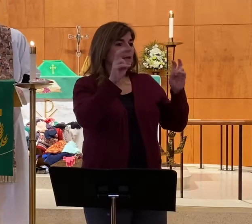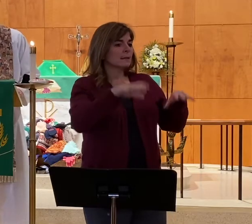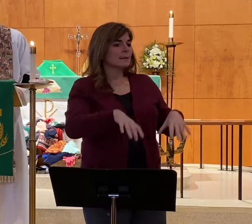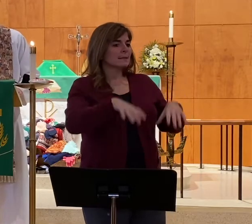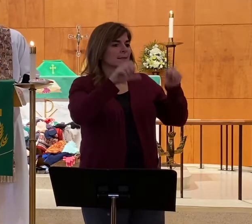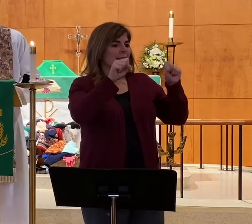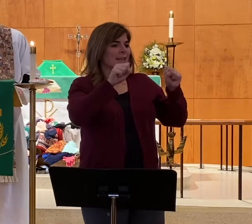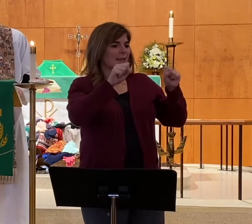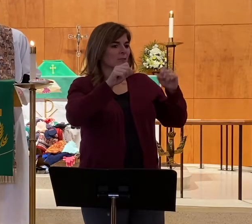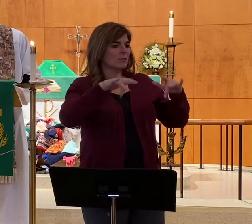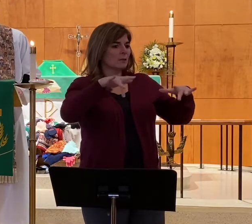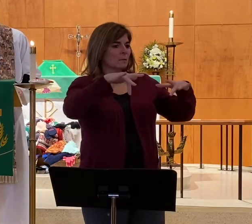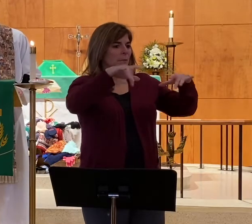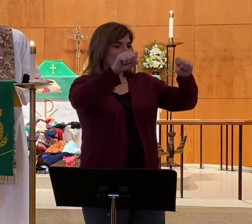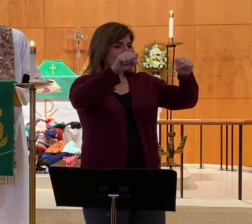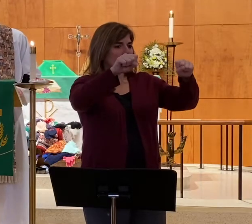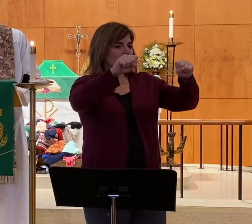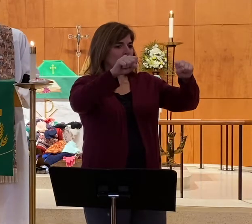space."